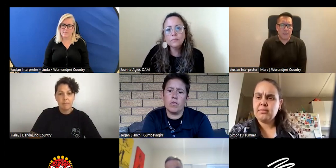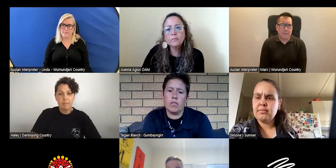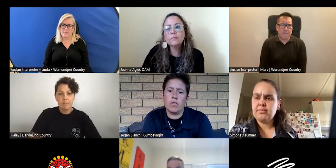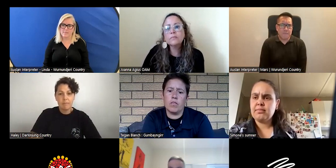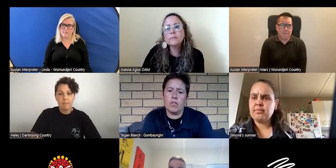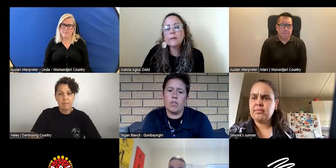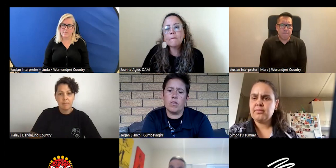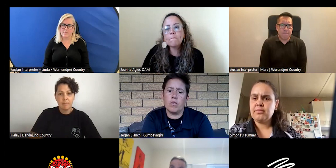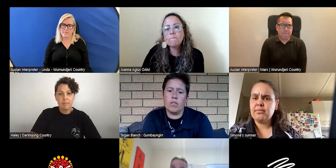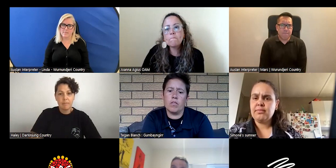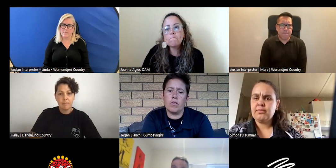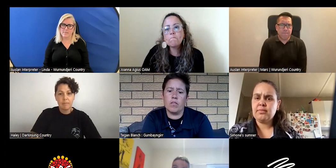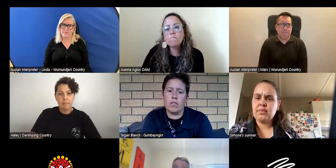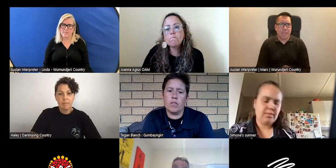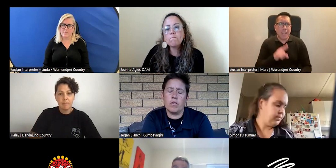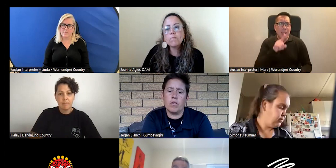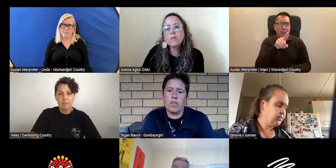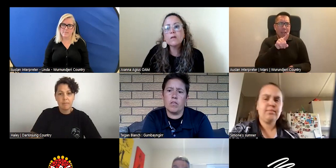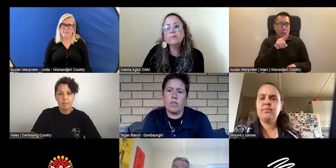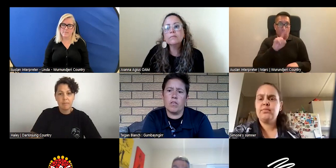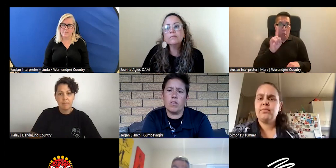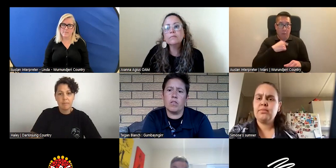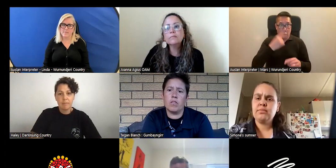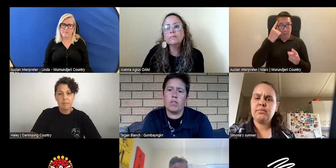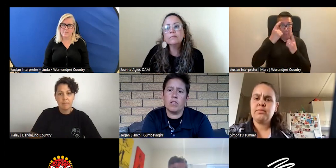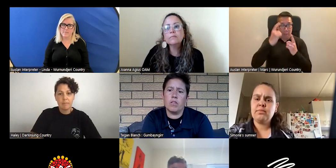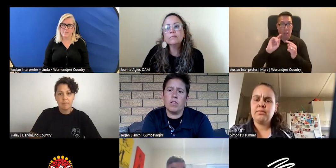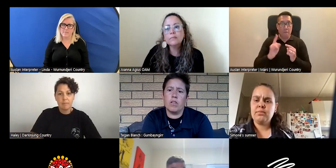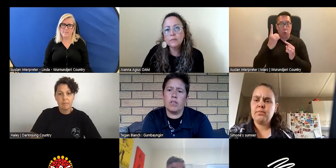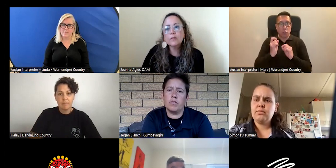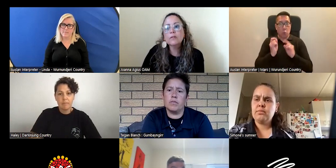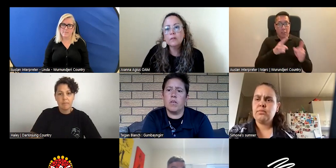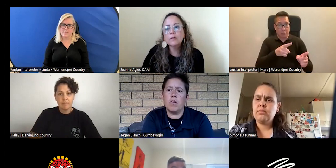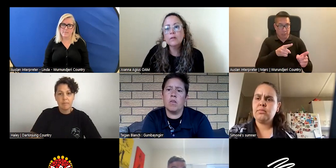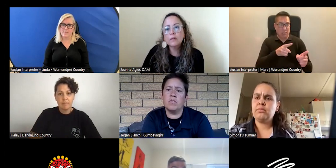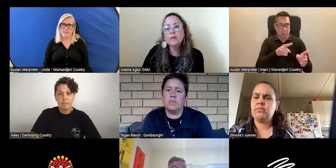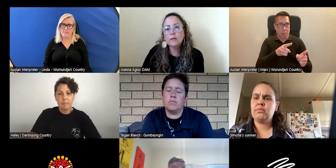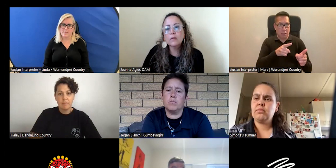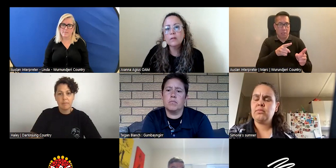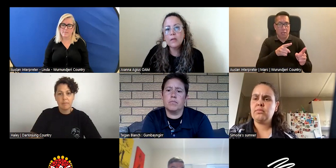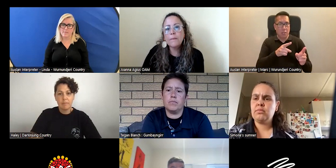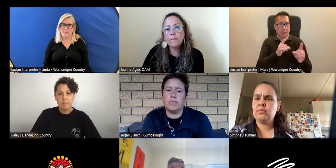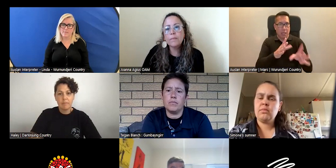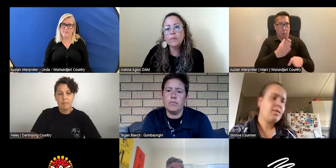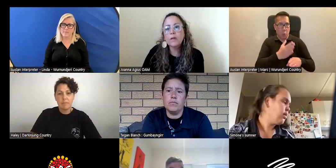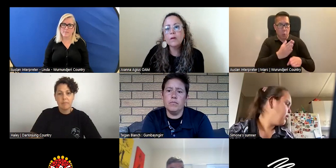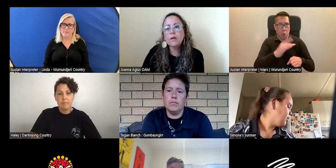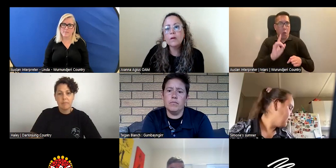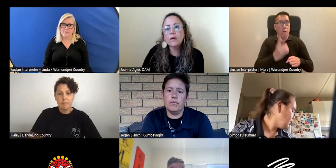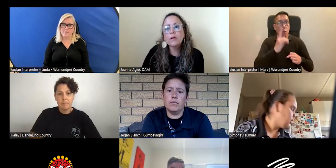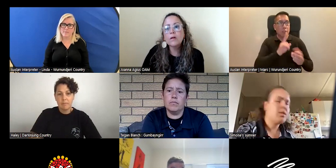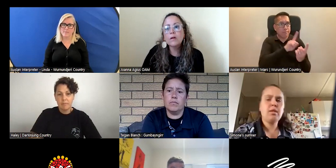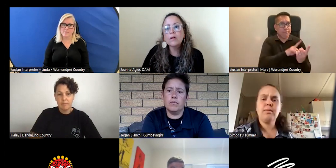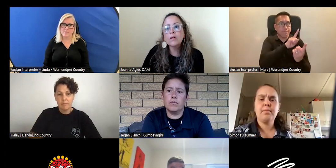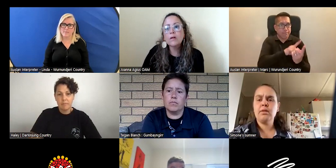Yeah, that's what I had to think about when I first went to communities. When I started doing my first round of